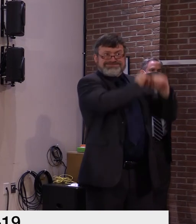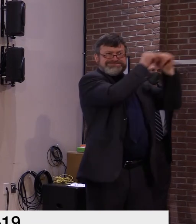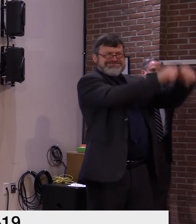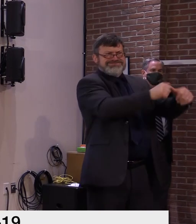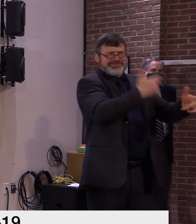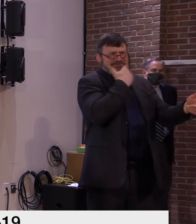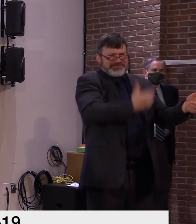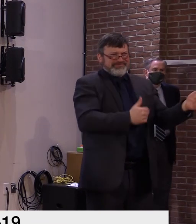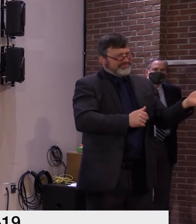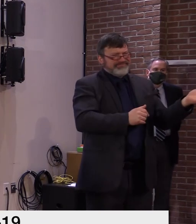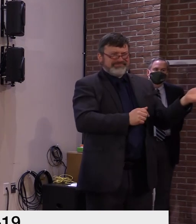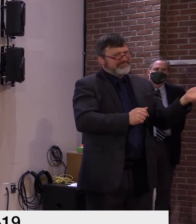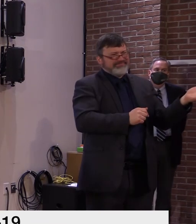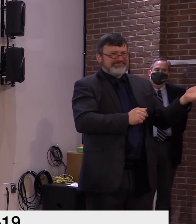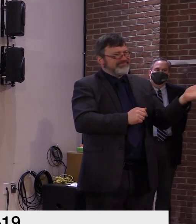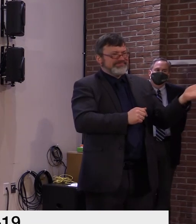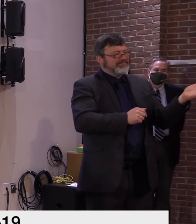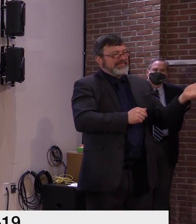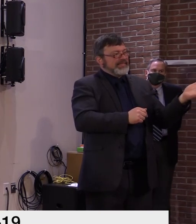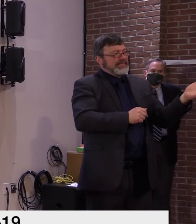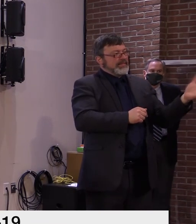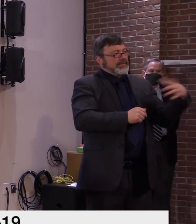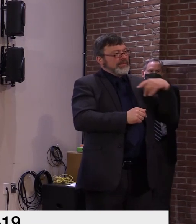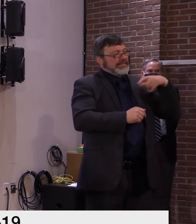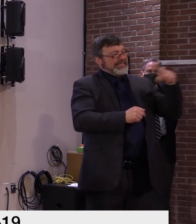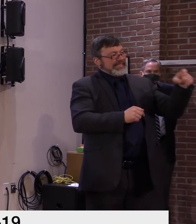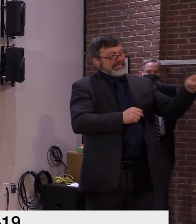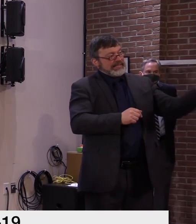one. And we can do that at the local level, I think,